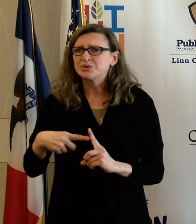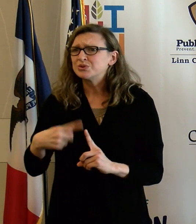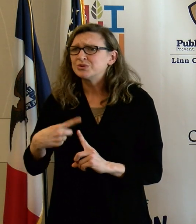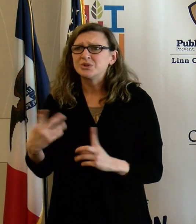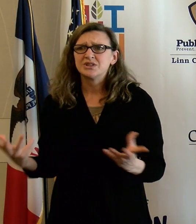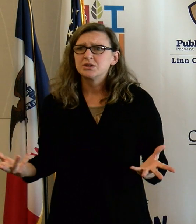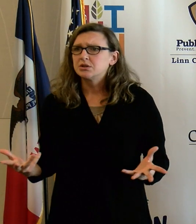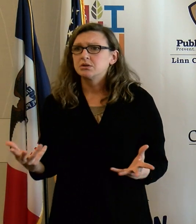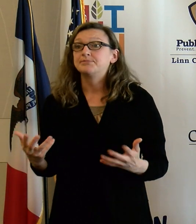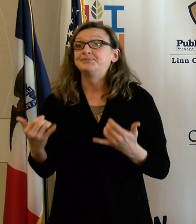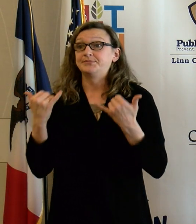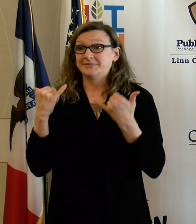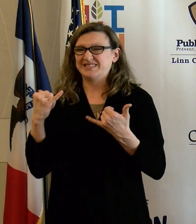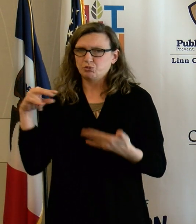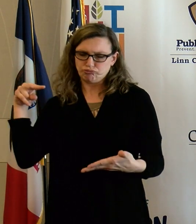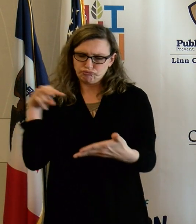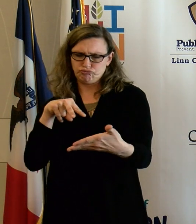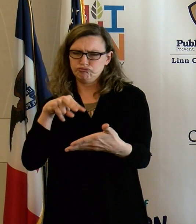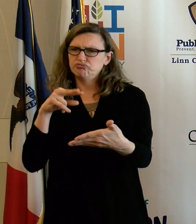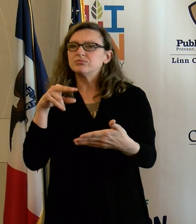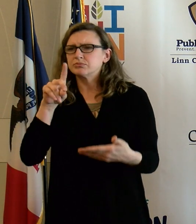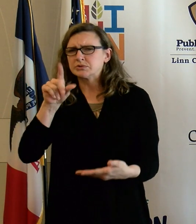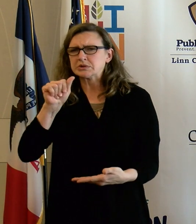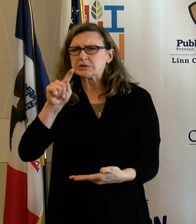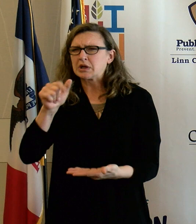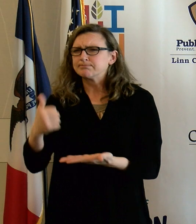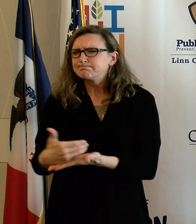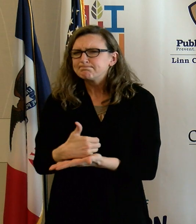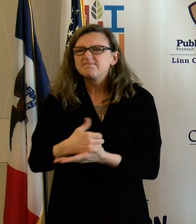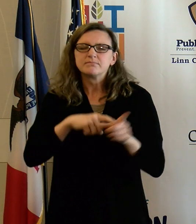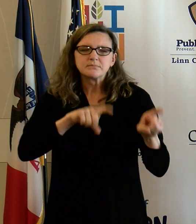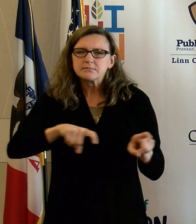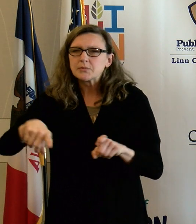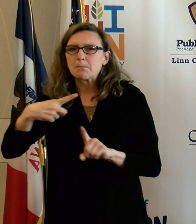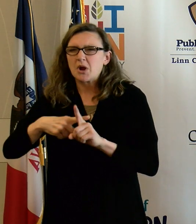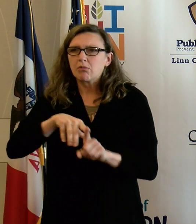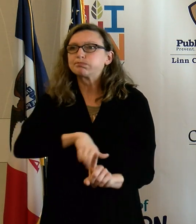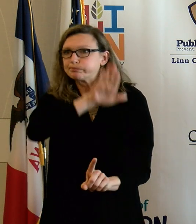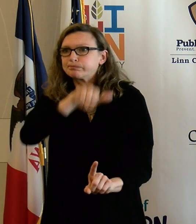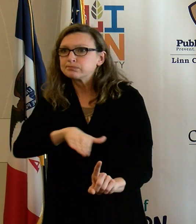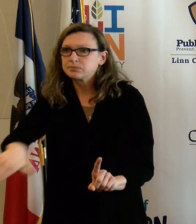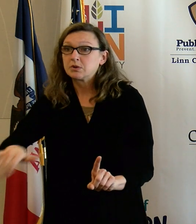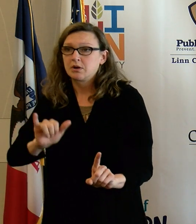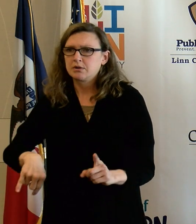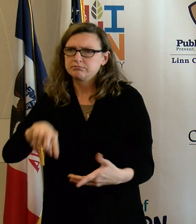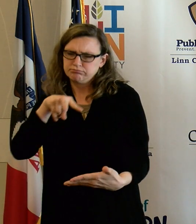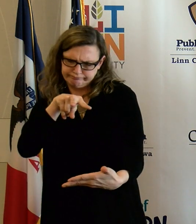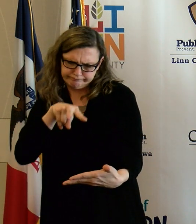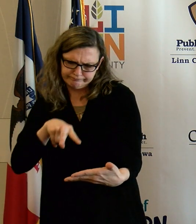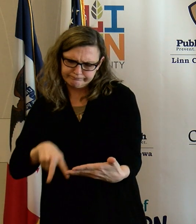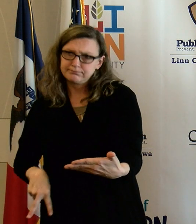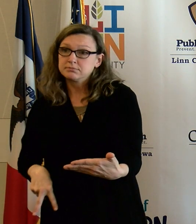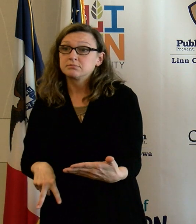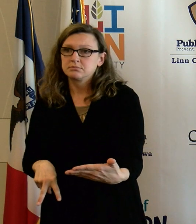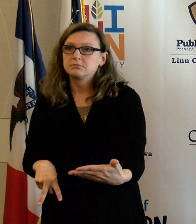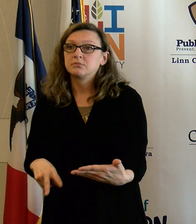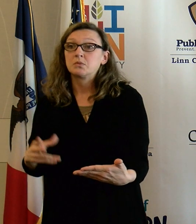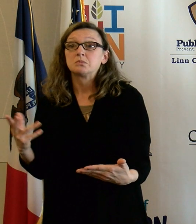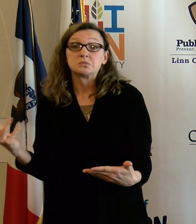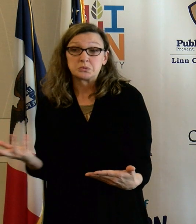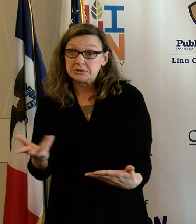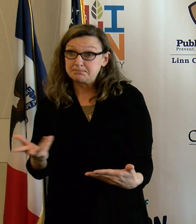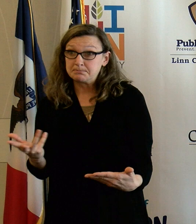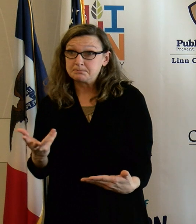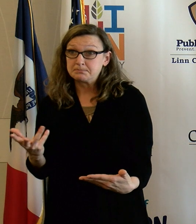we've had over the last few days, last week in Cedar Rapids, we can start to see where we are on a curve, but there's no way really to